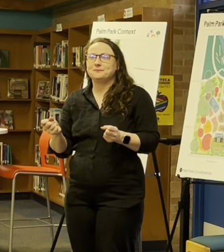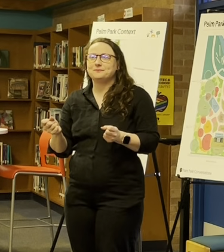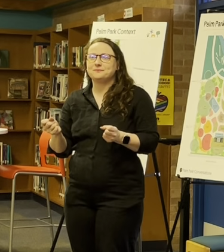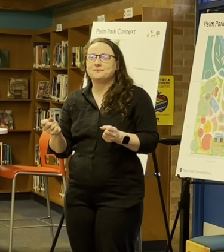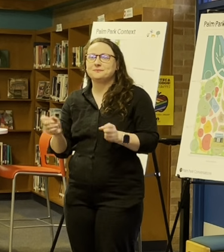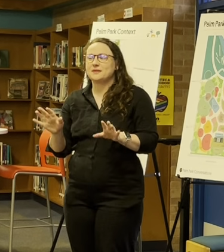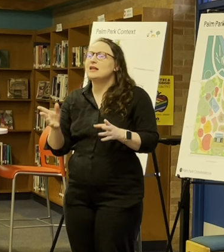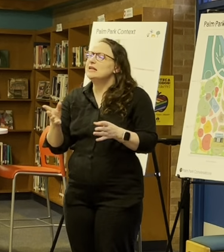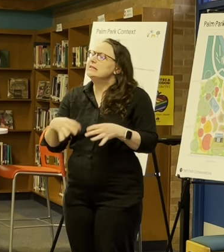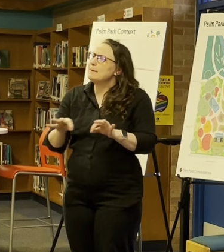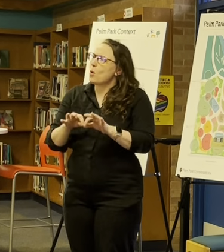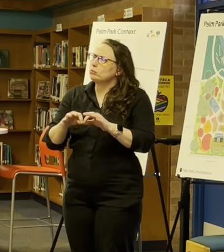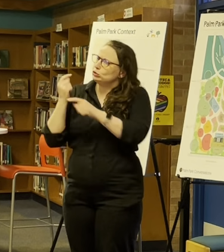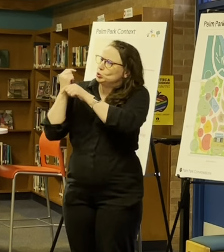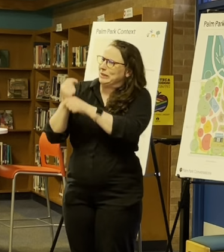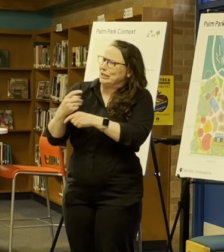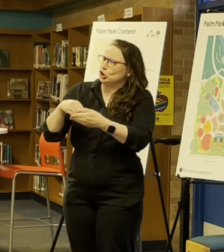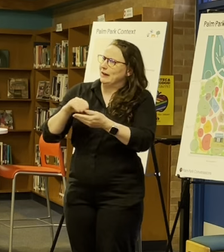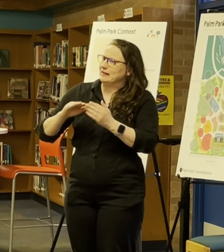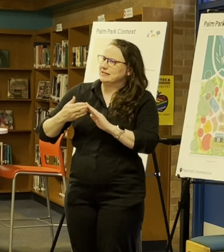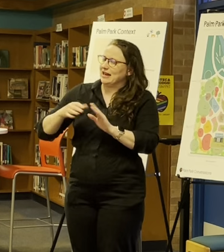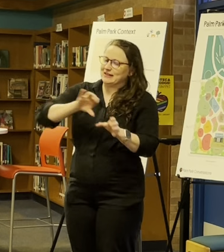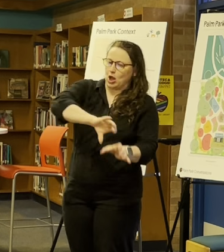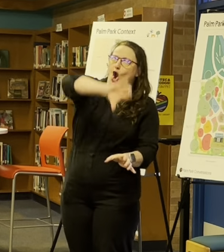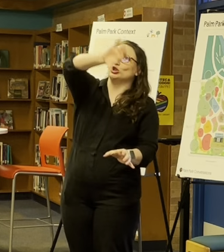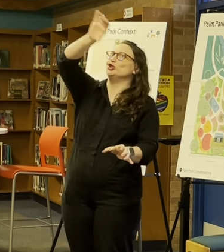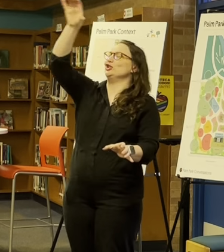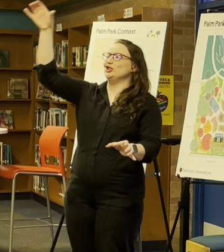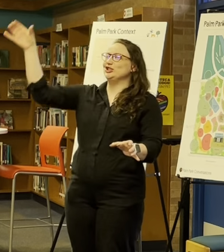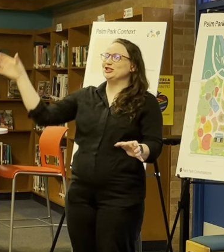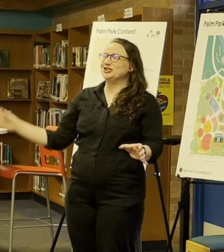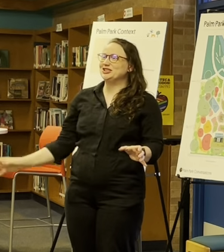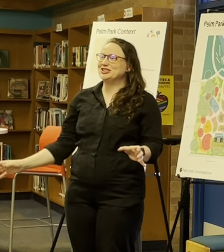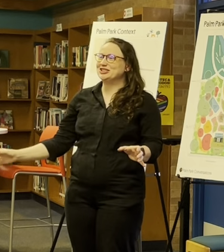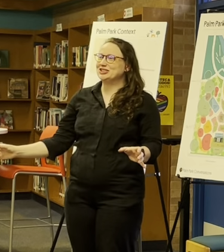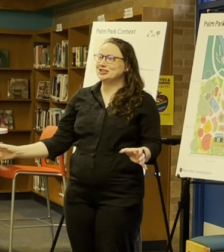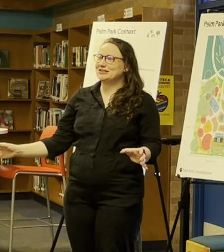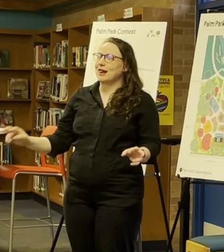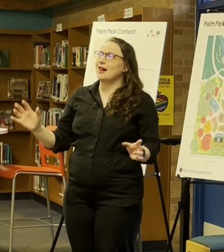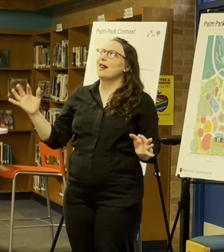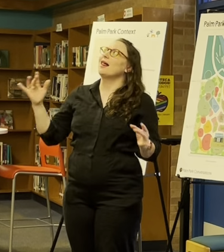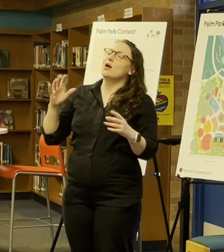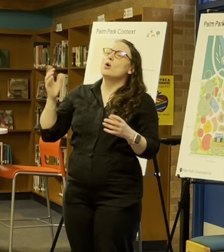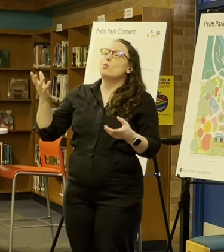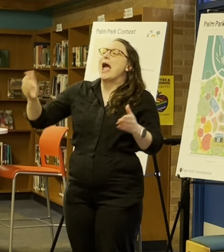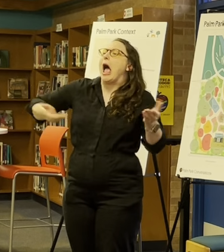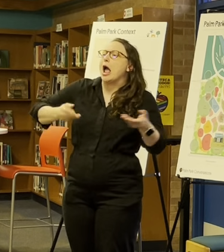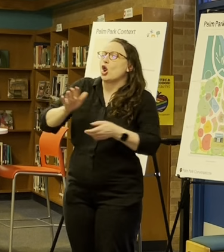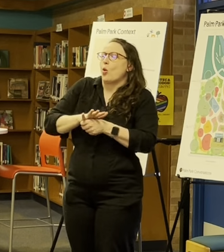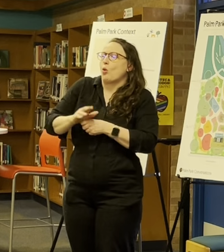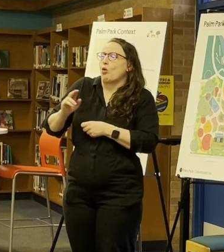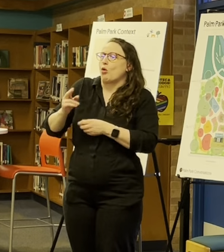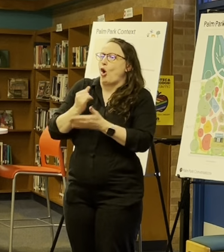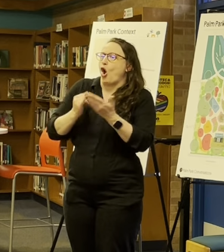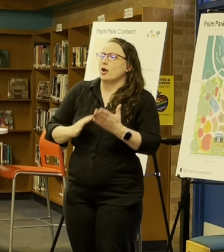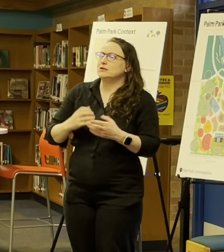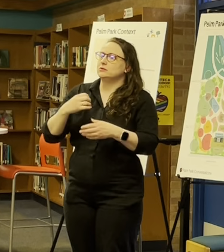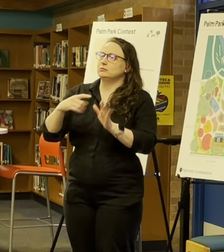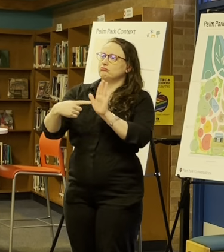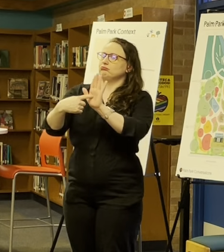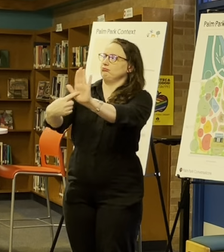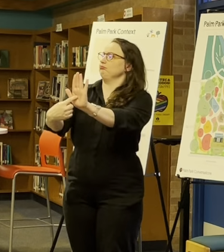an important tradition in the city of these kind of arches that are engage artisans to make a kind of a character